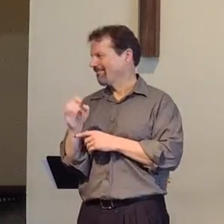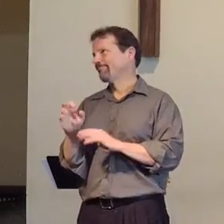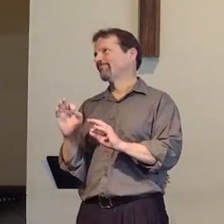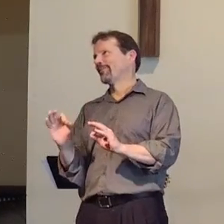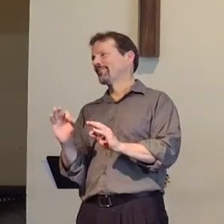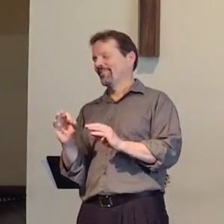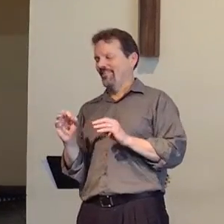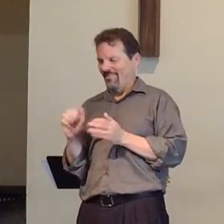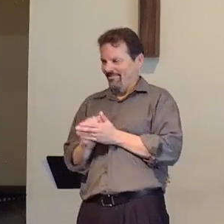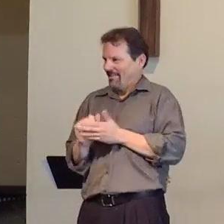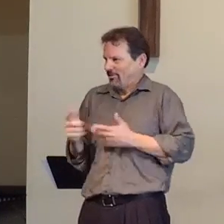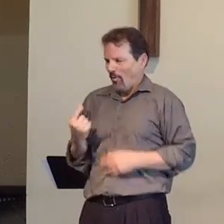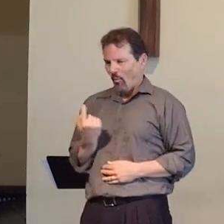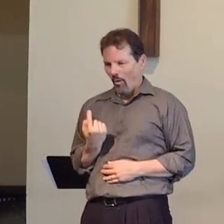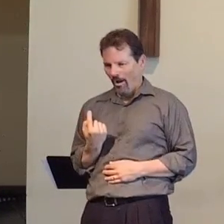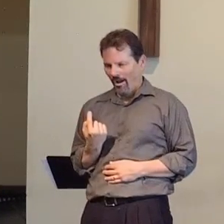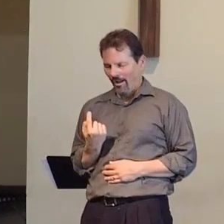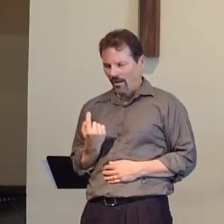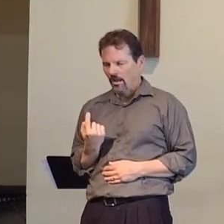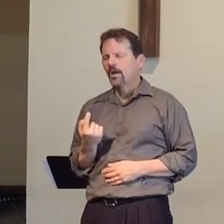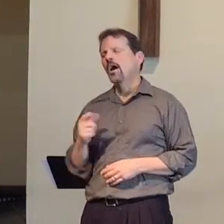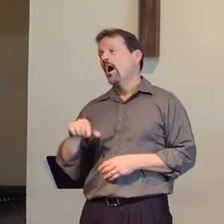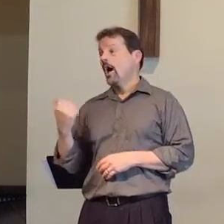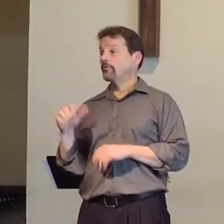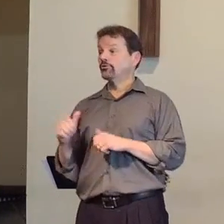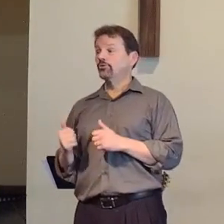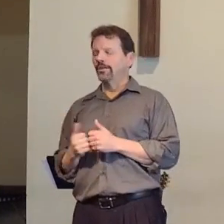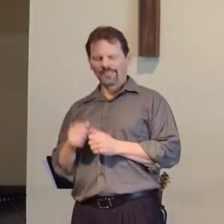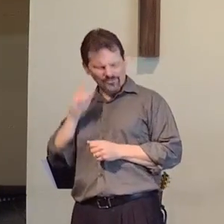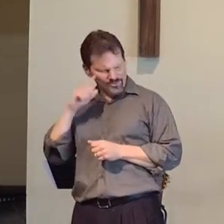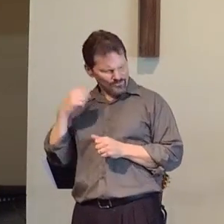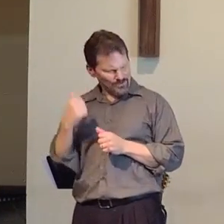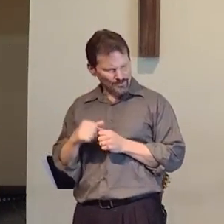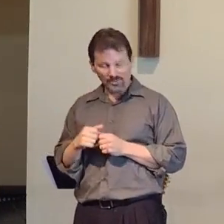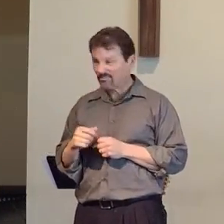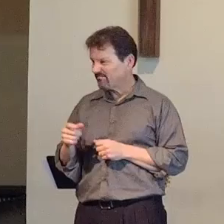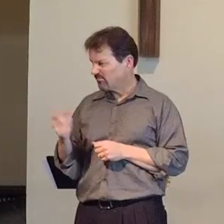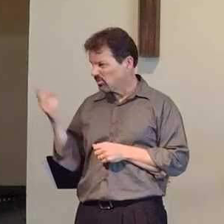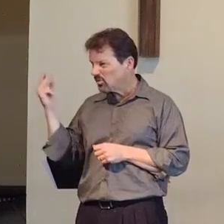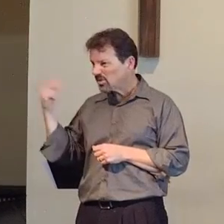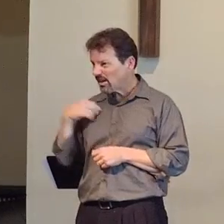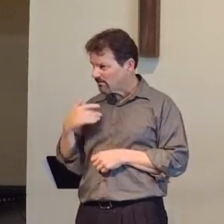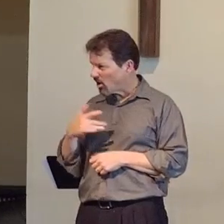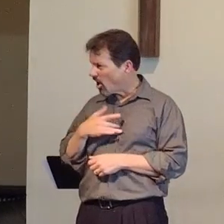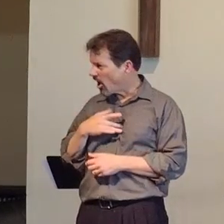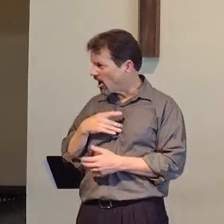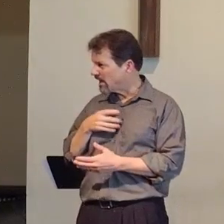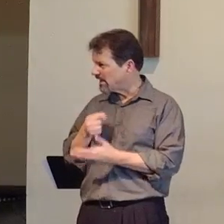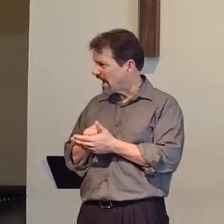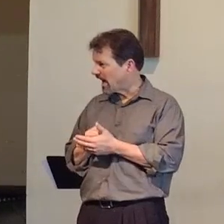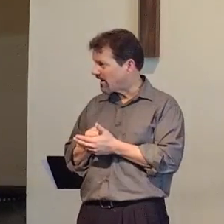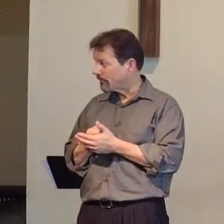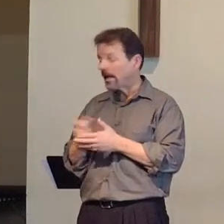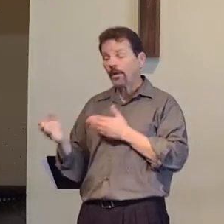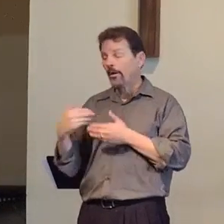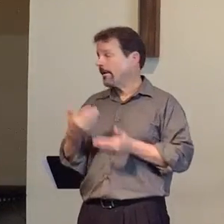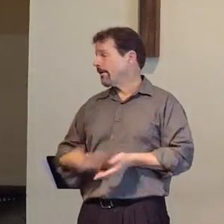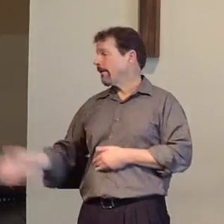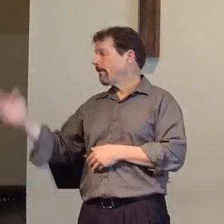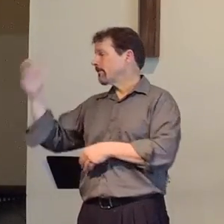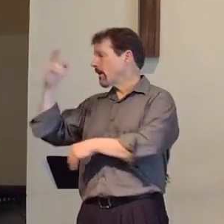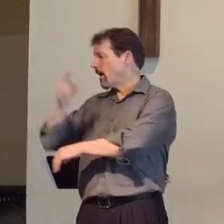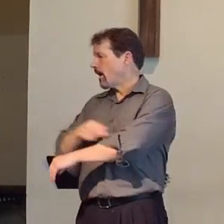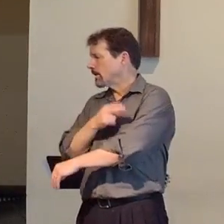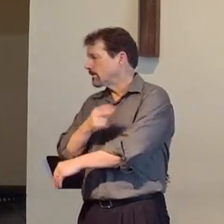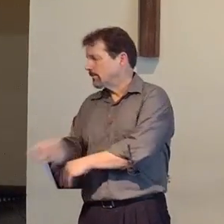that, but there's also been times that have been a little more challenging, like the time that I had a heart attack 2 years ago. And we're in the hospital, and we have